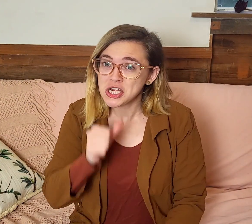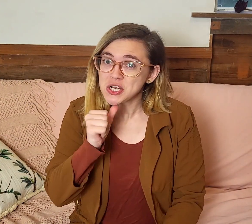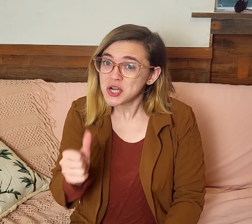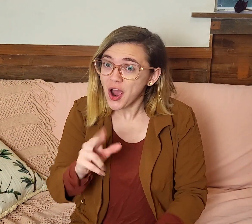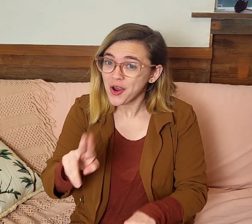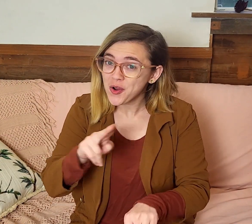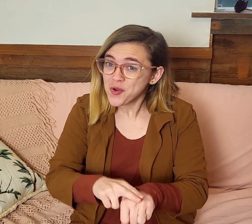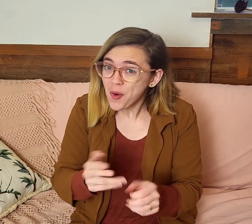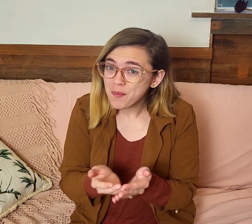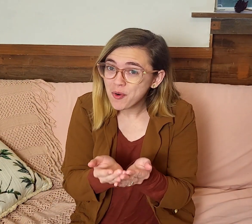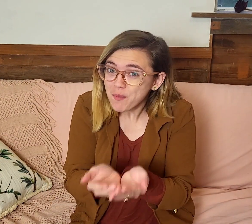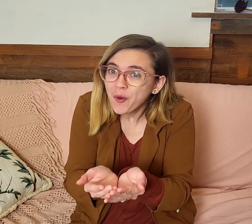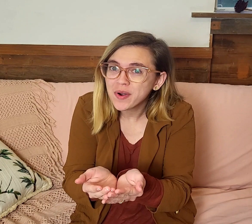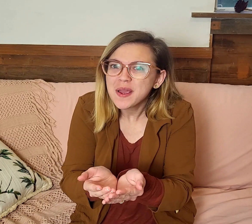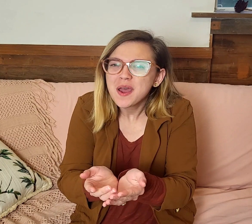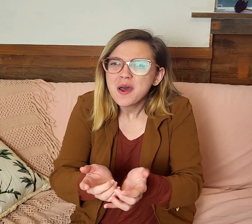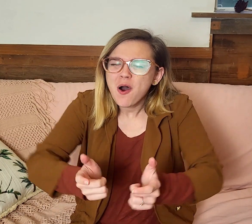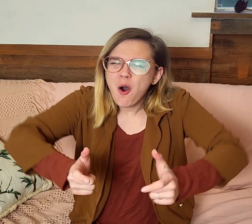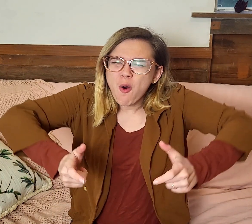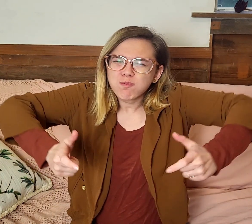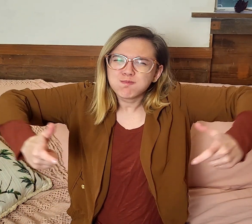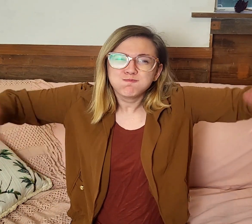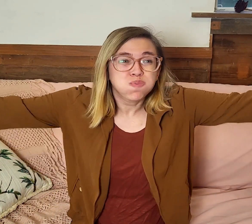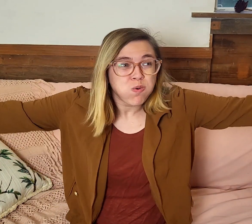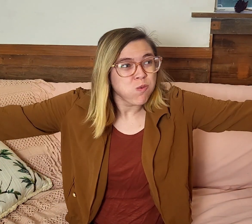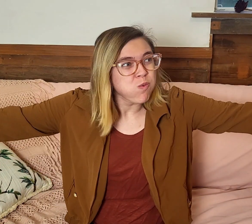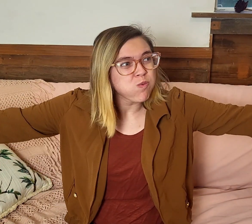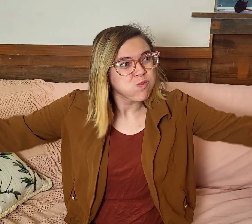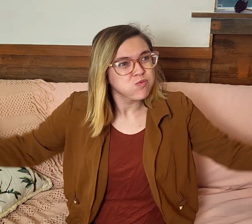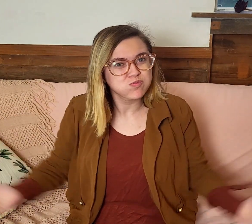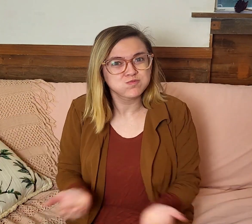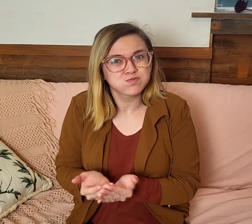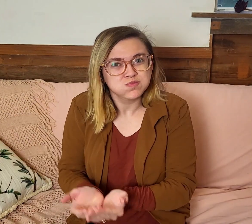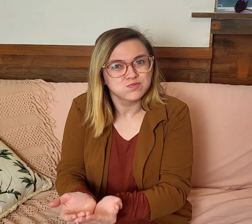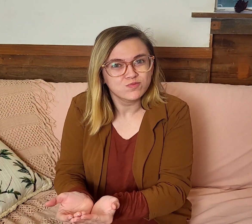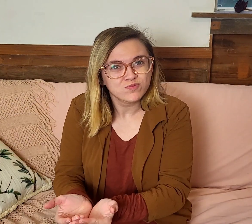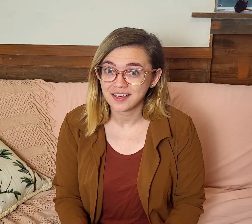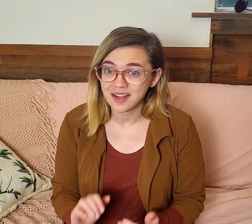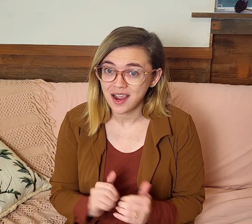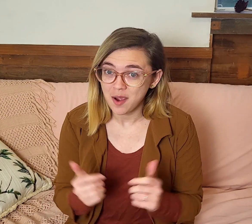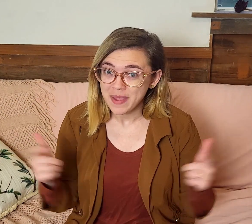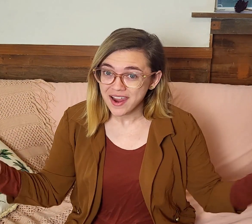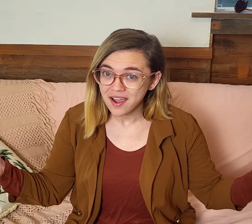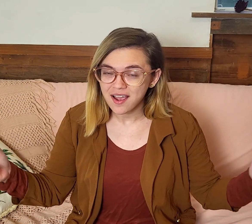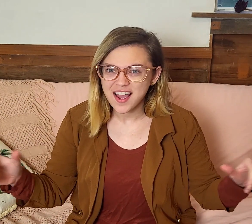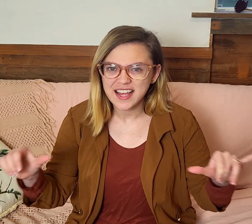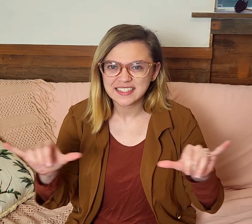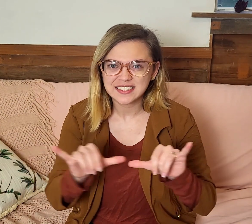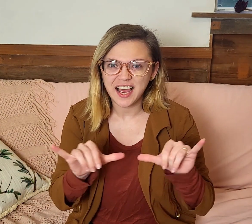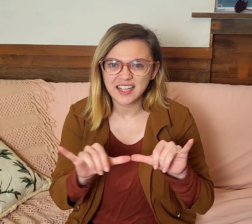a normal size boat, but a massive boat. It's the size